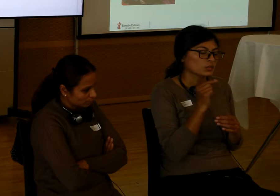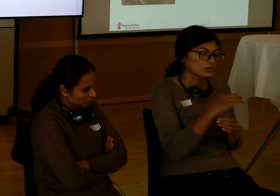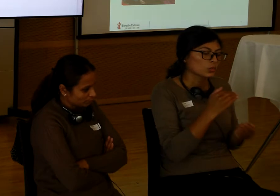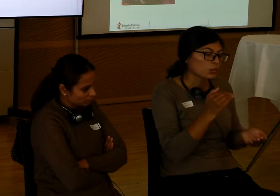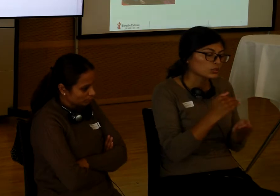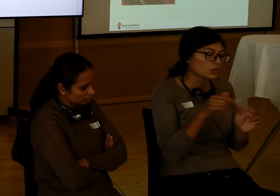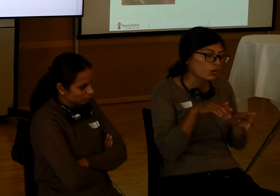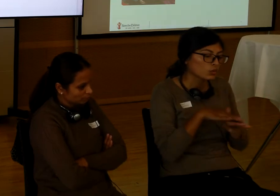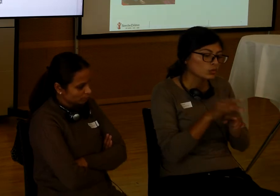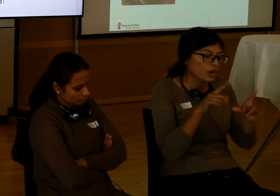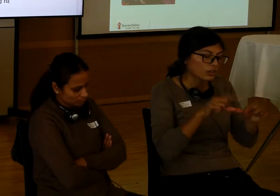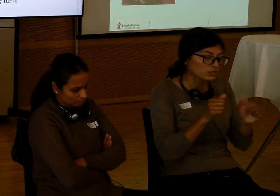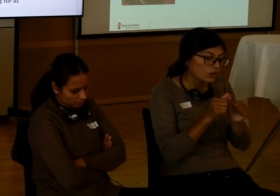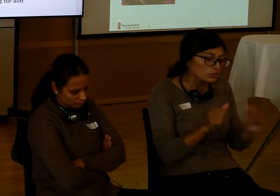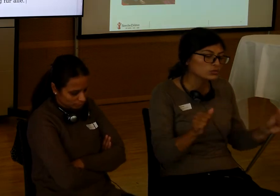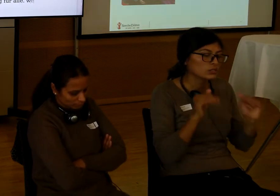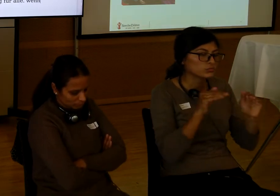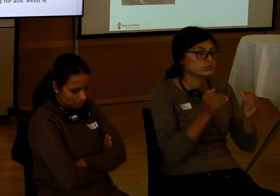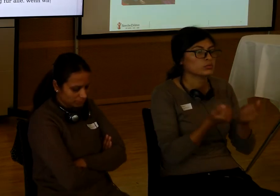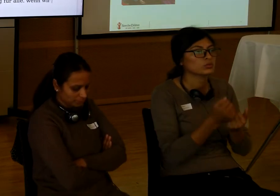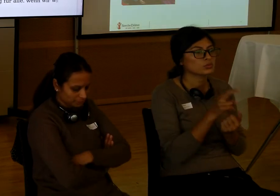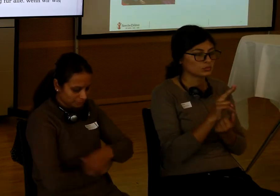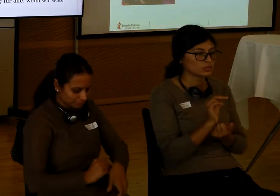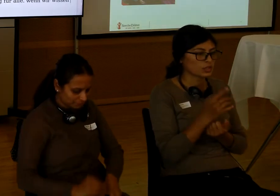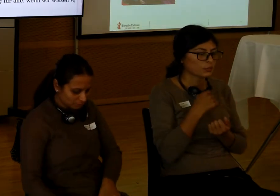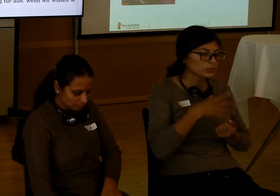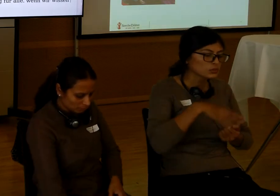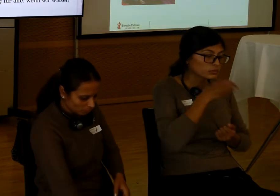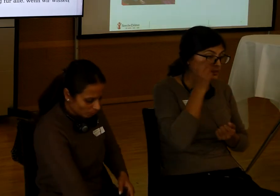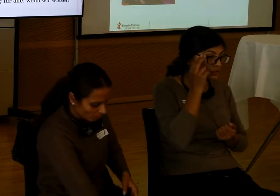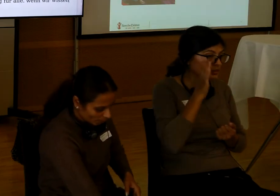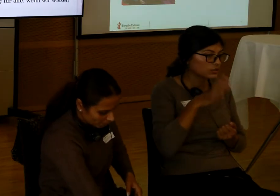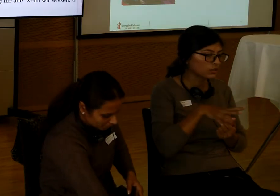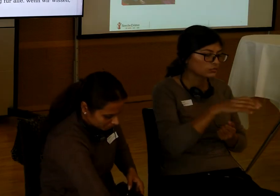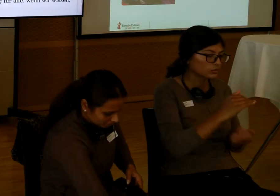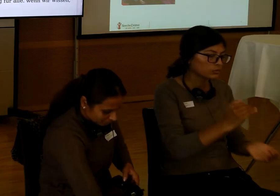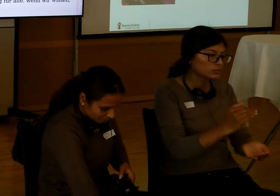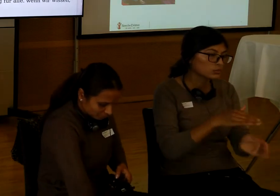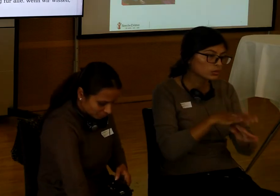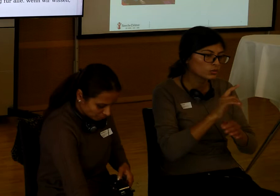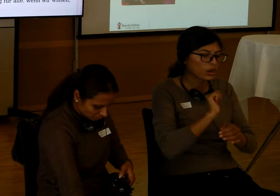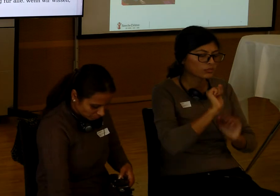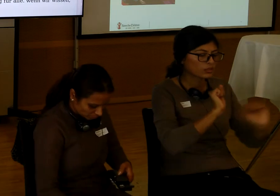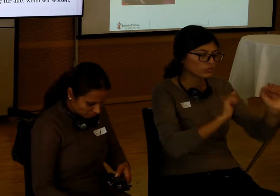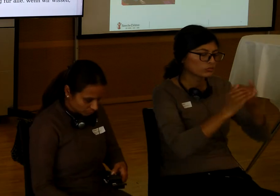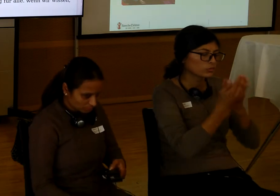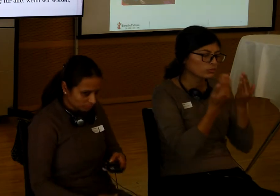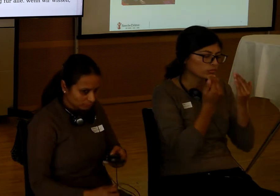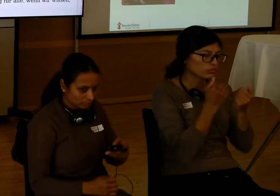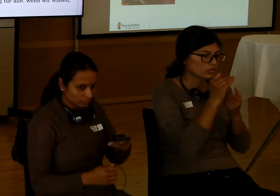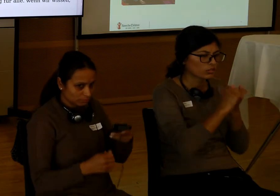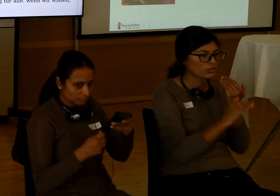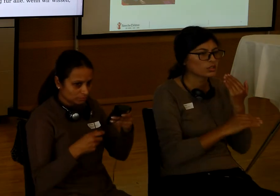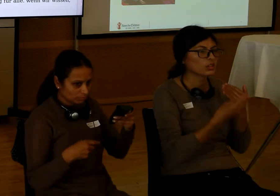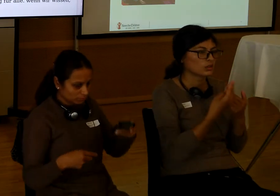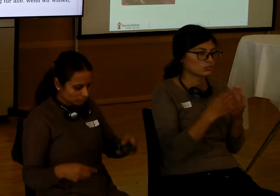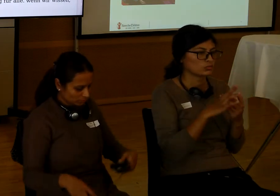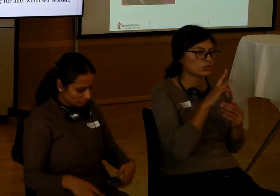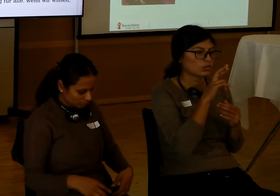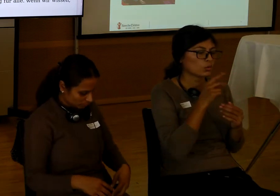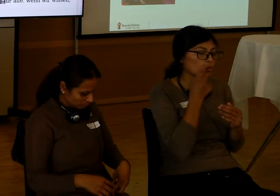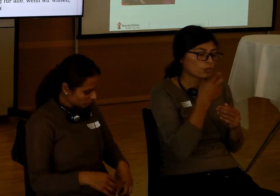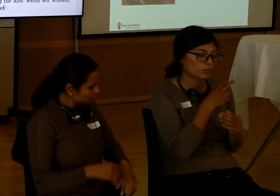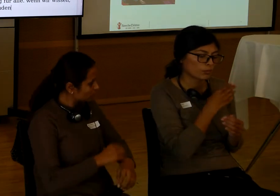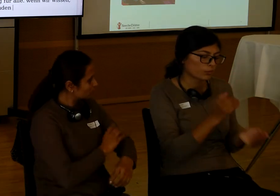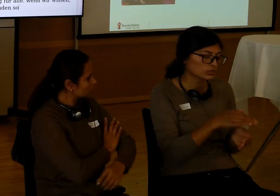specific needs. We all know that every child has its own way of learning at its own speed, whether it's a